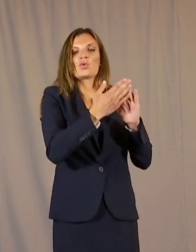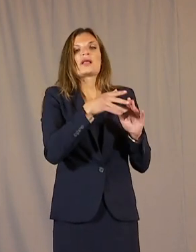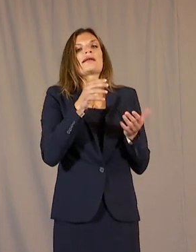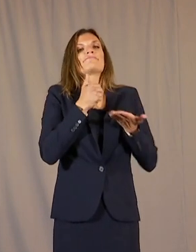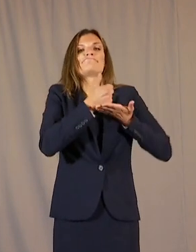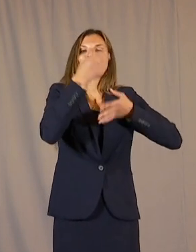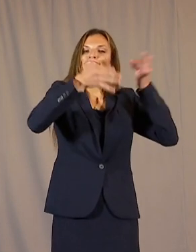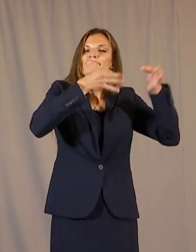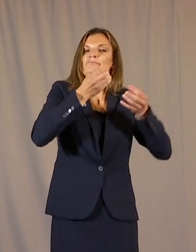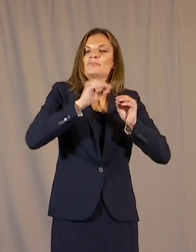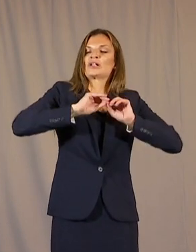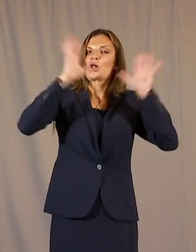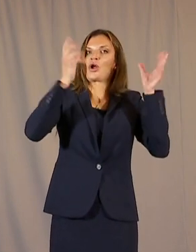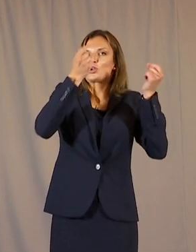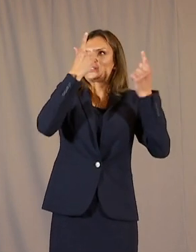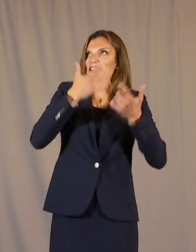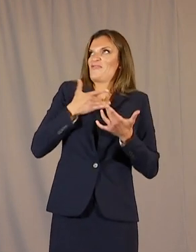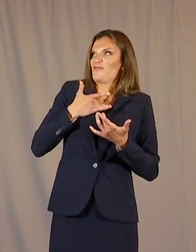about